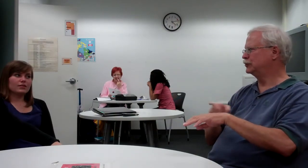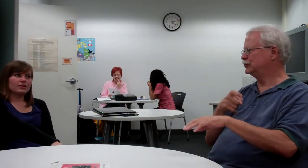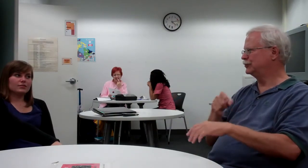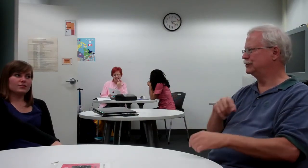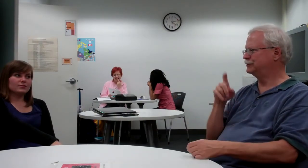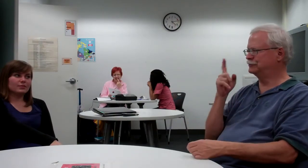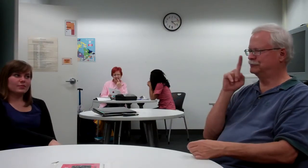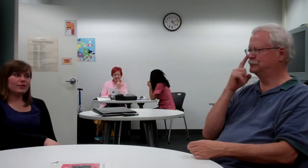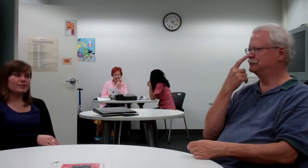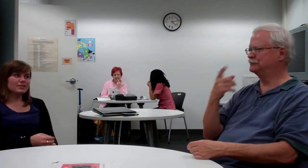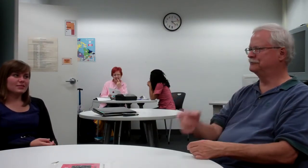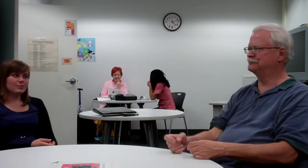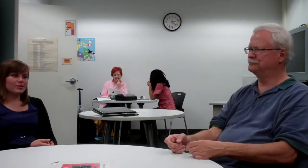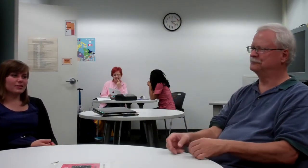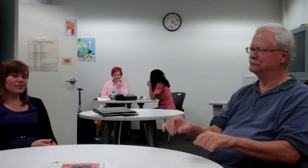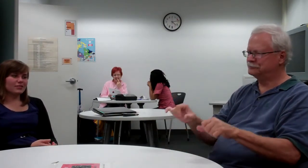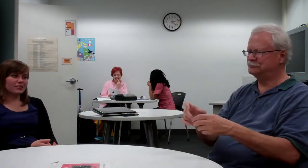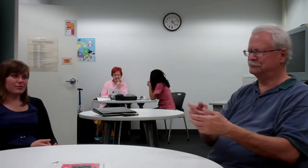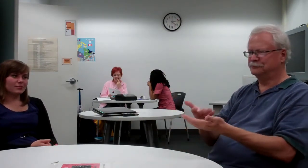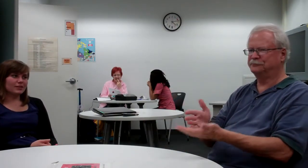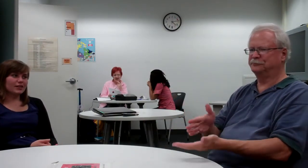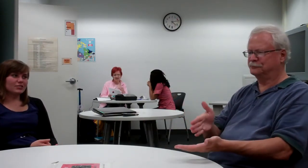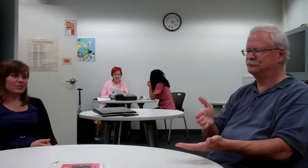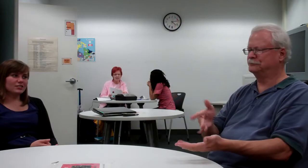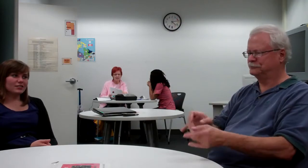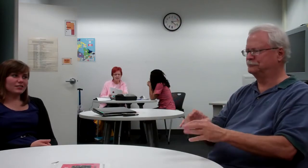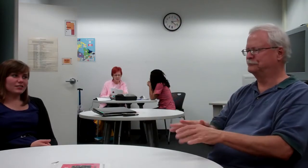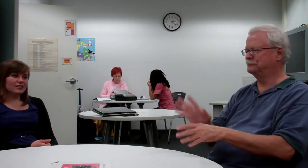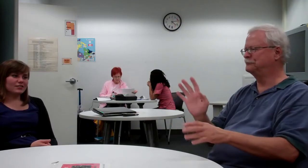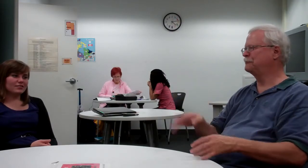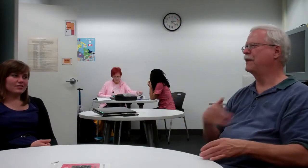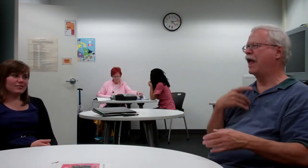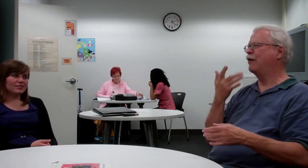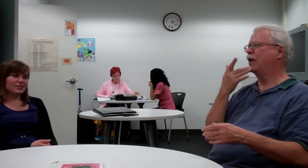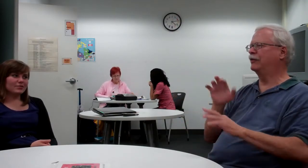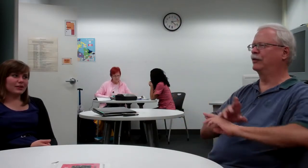And the problem is that it's boring to cook from scratch. It takes a while.